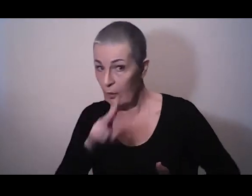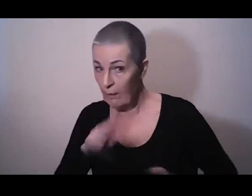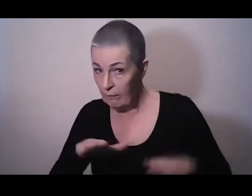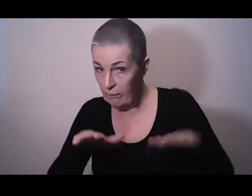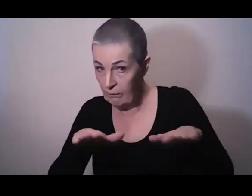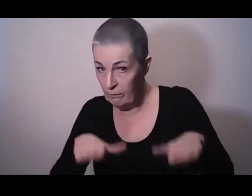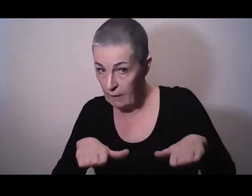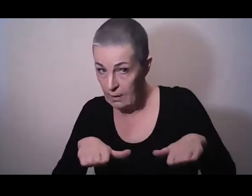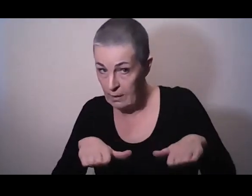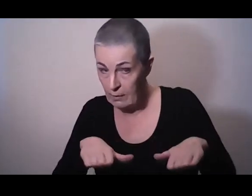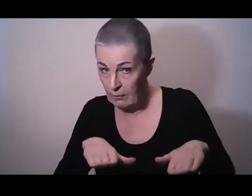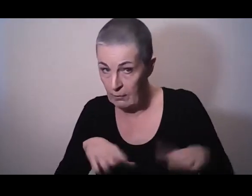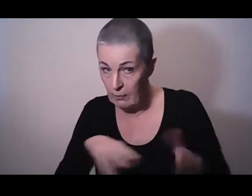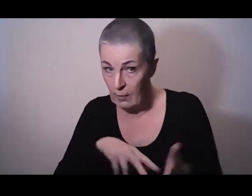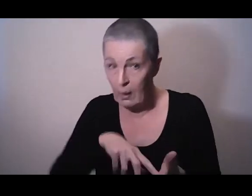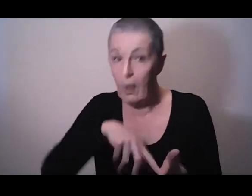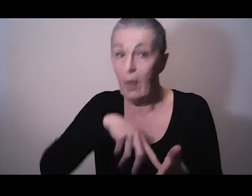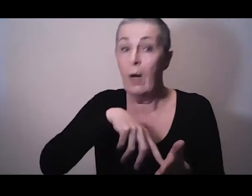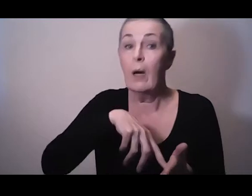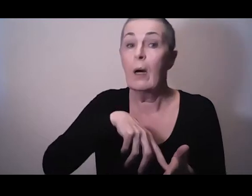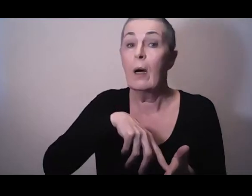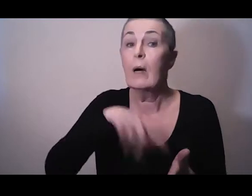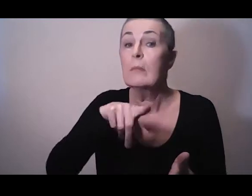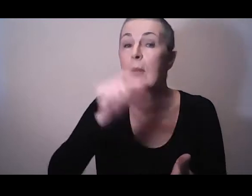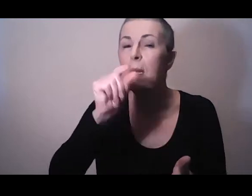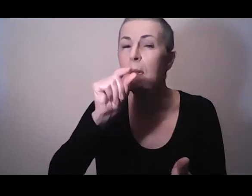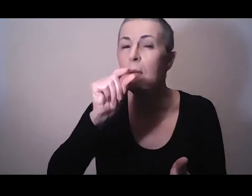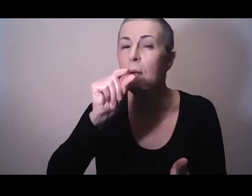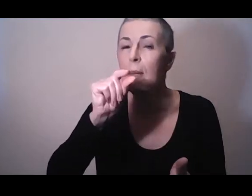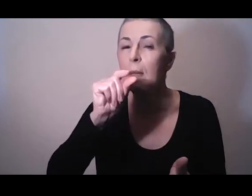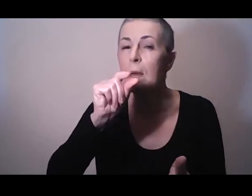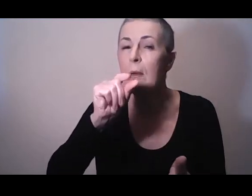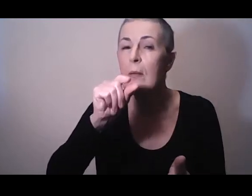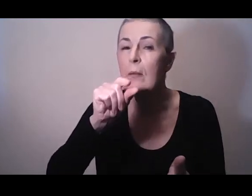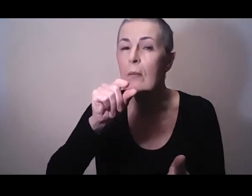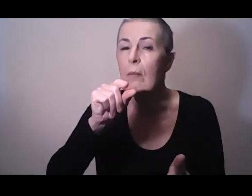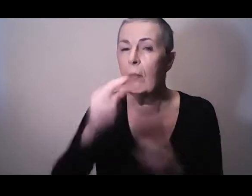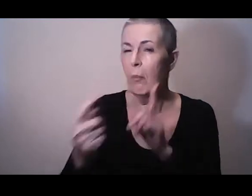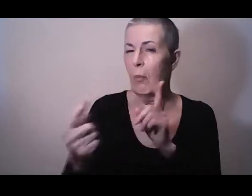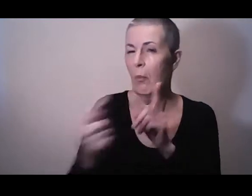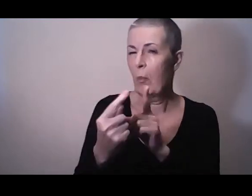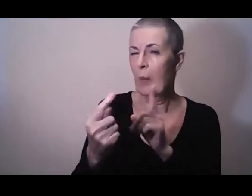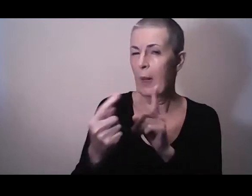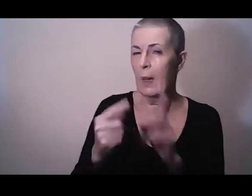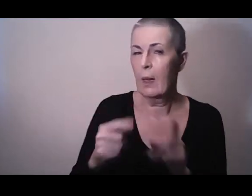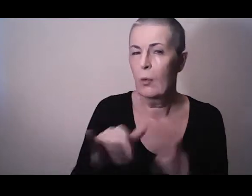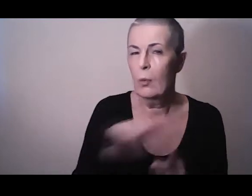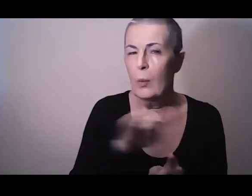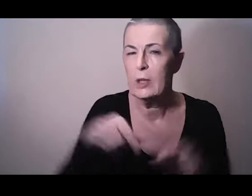So bend the knees, and then I lift the heel of my opposite leg, bend through,